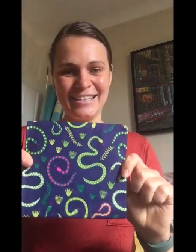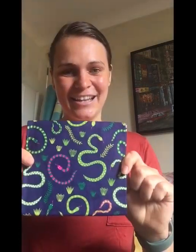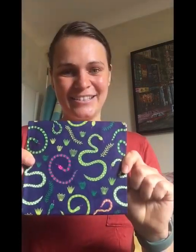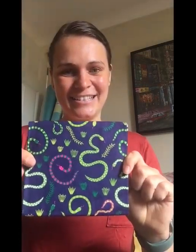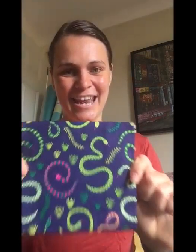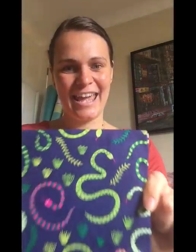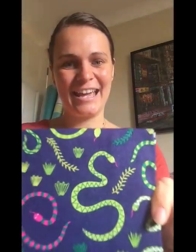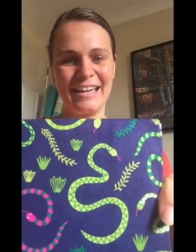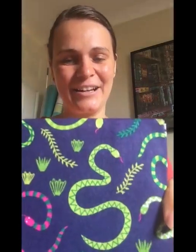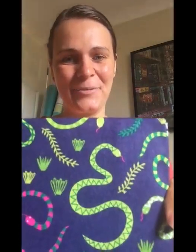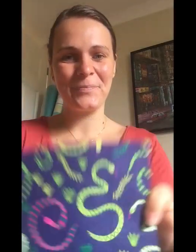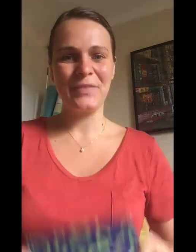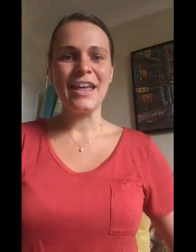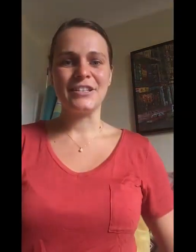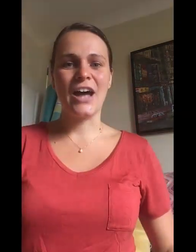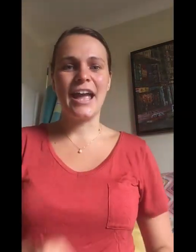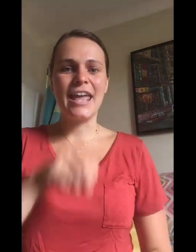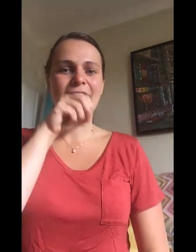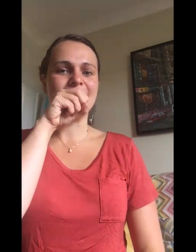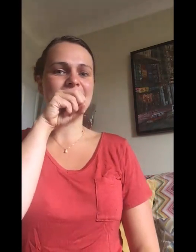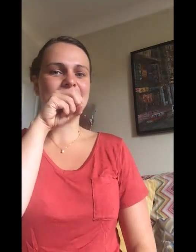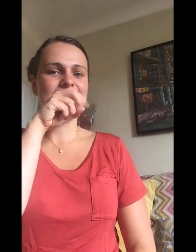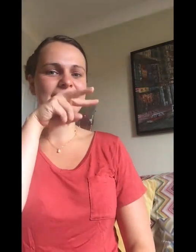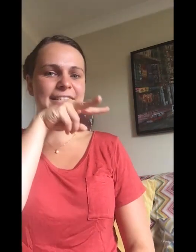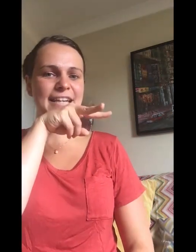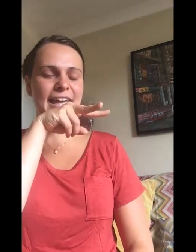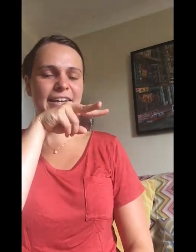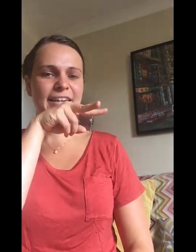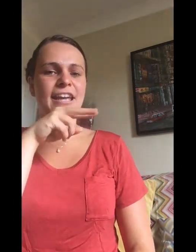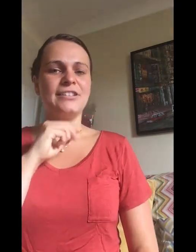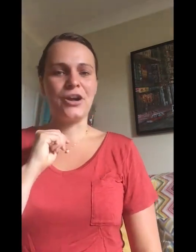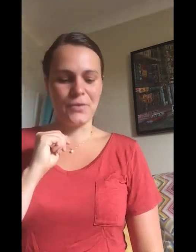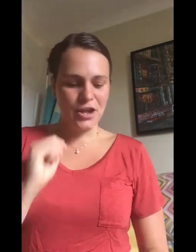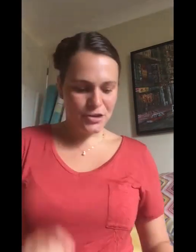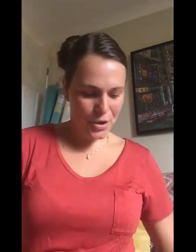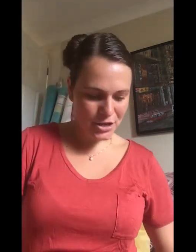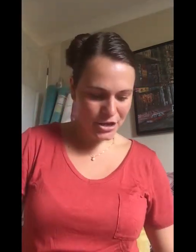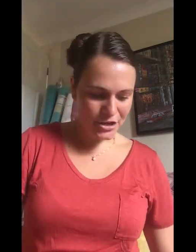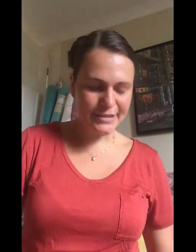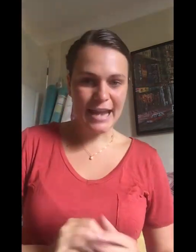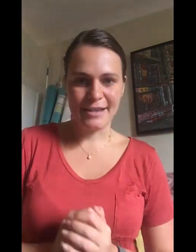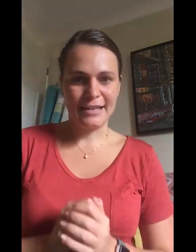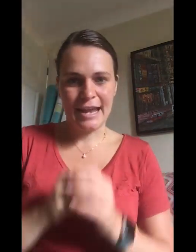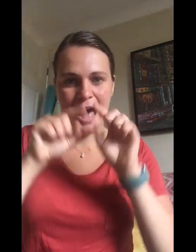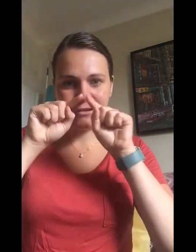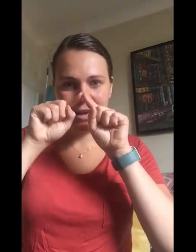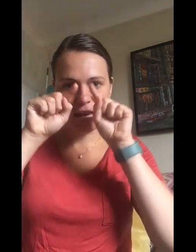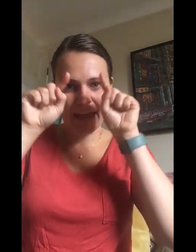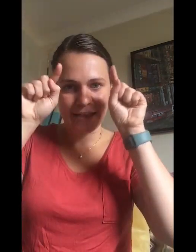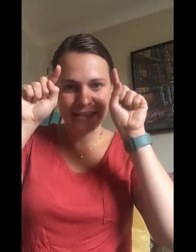So snake. The sign is snake. So you know when you look at snakes and they have kind of like the